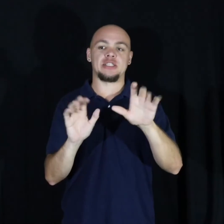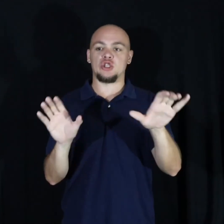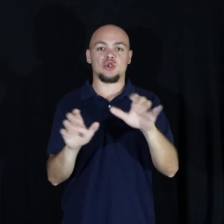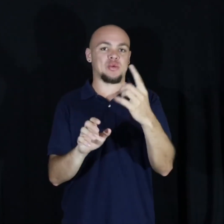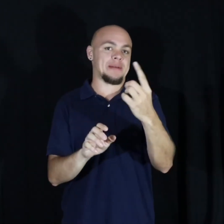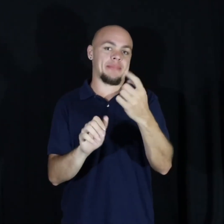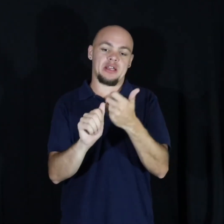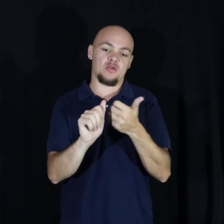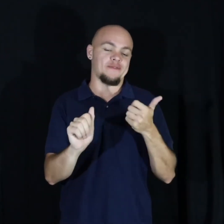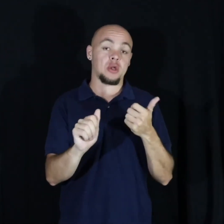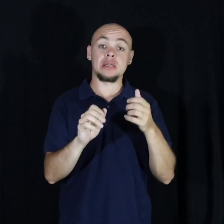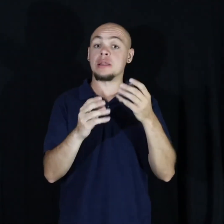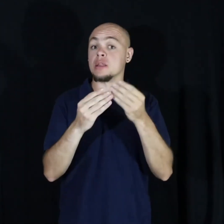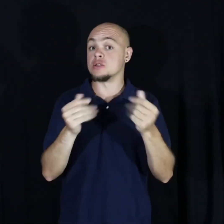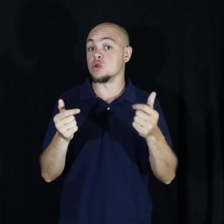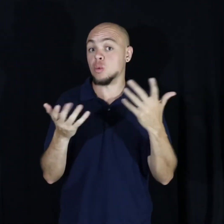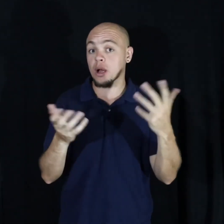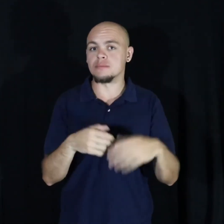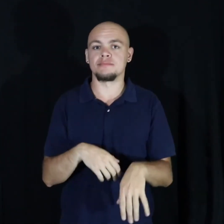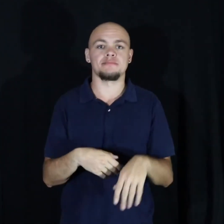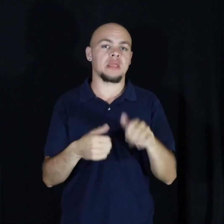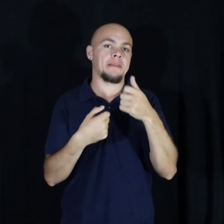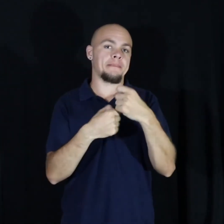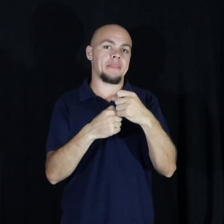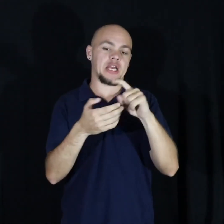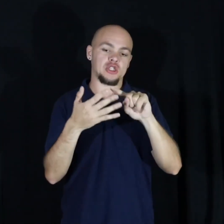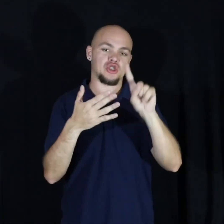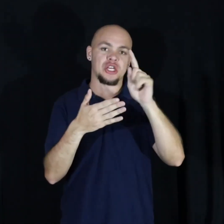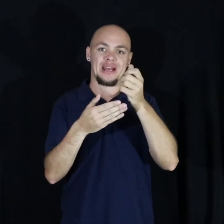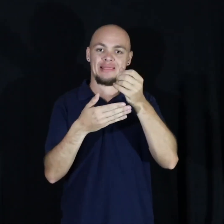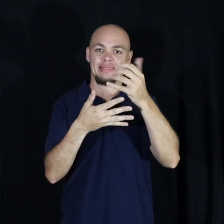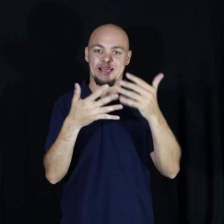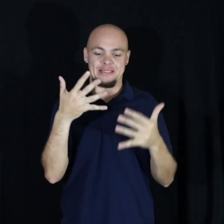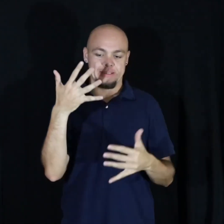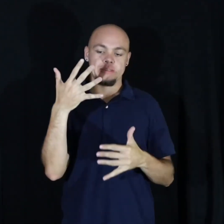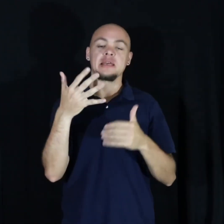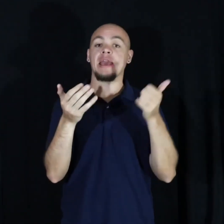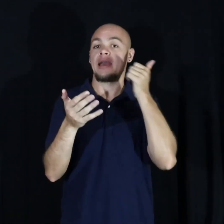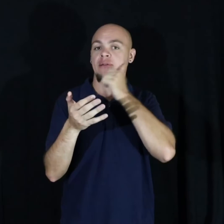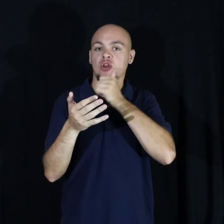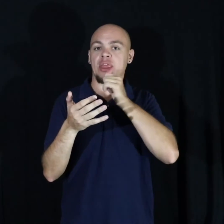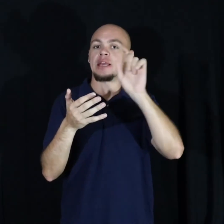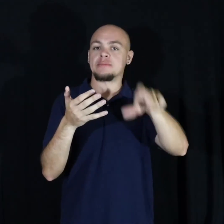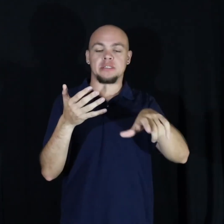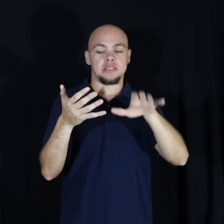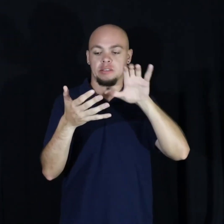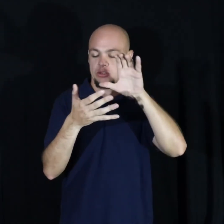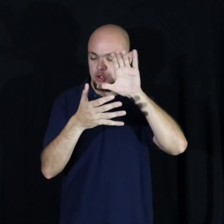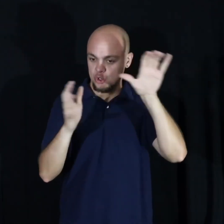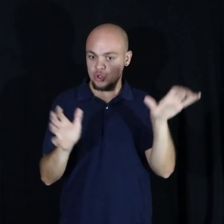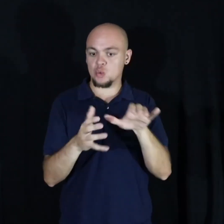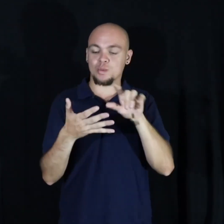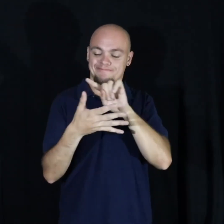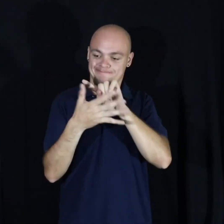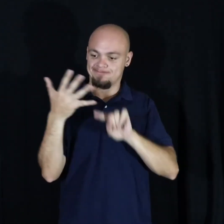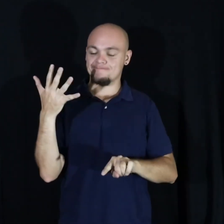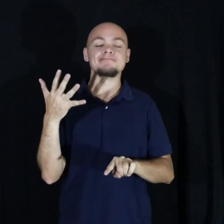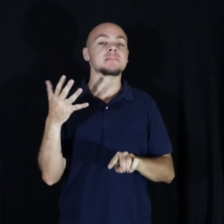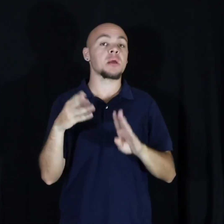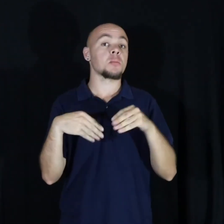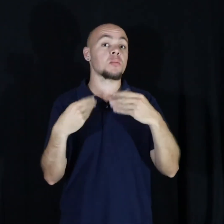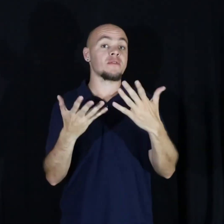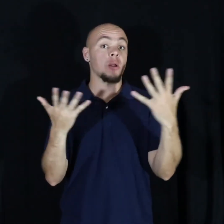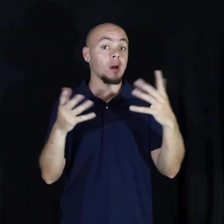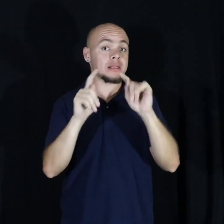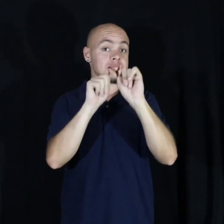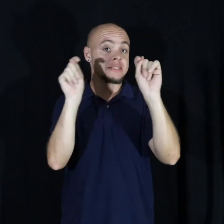are quite simple. First, make a checklist of everything you have to do throughout the day. As marketer Bianca Barrett explains, a checklist provides a template